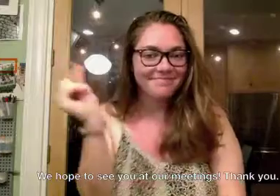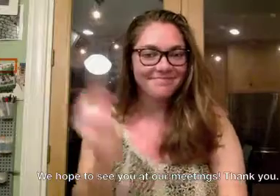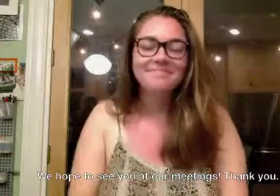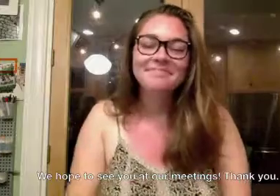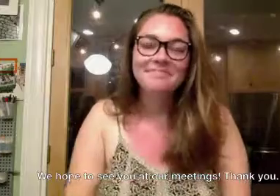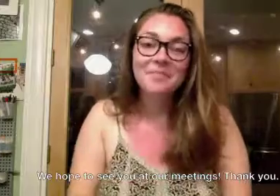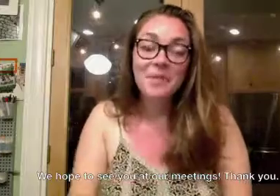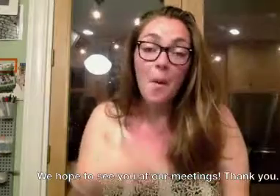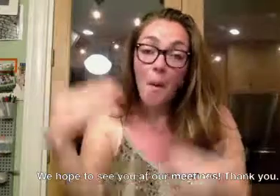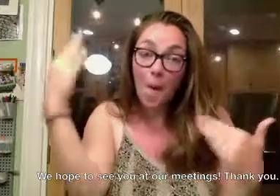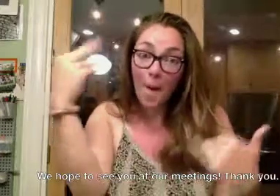meetings. Thank you.